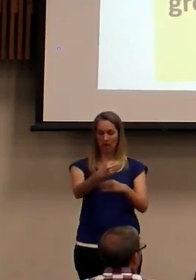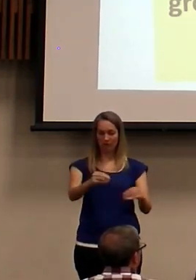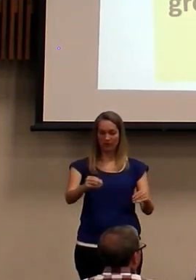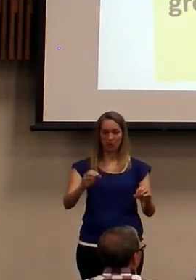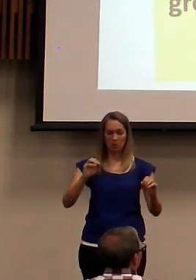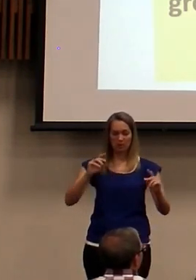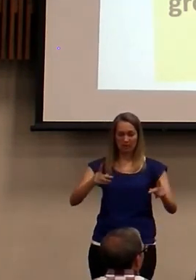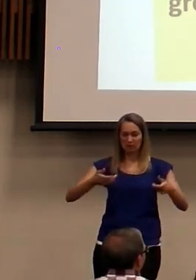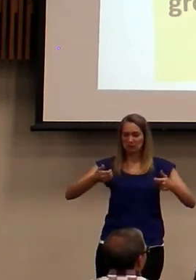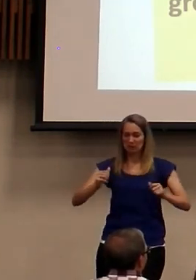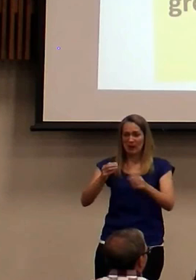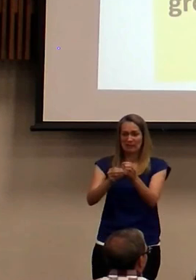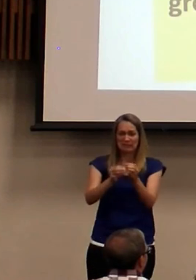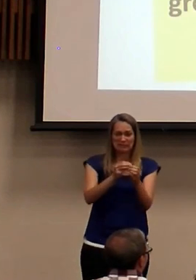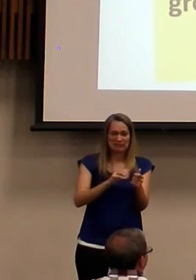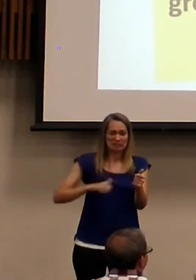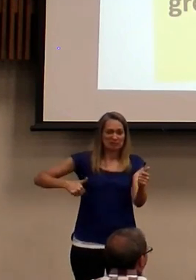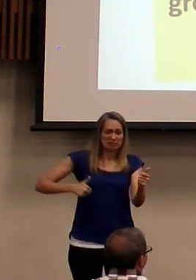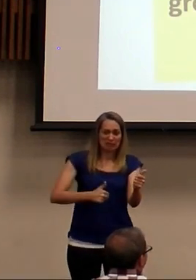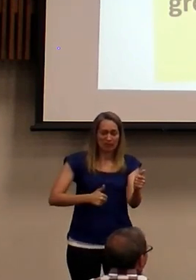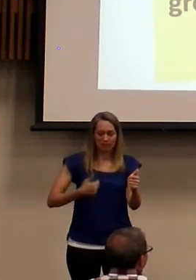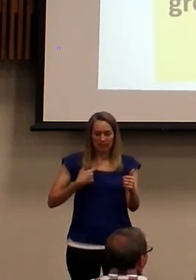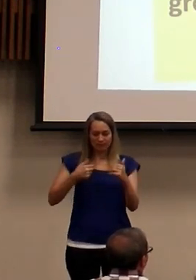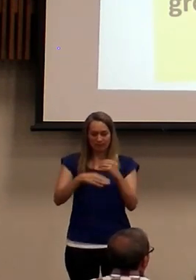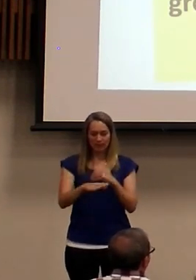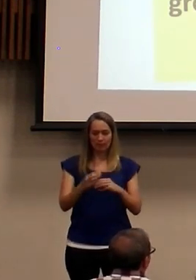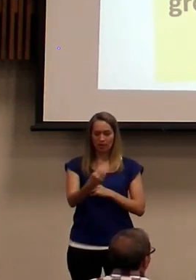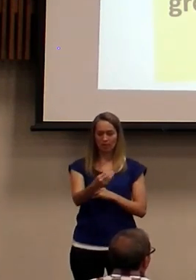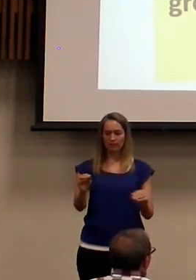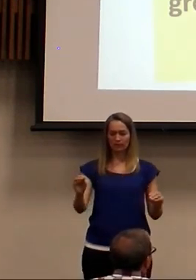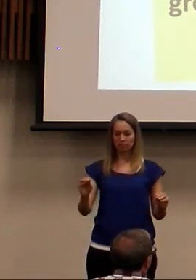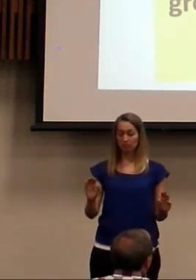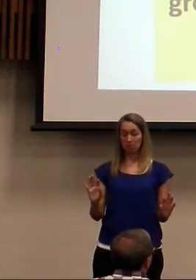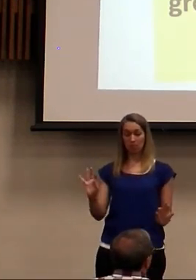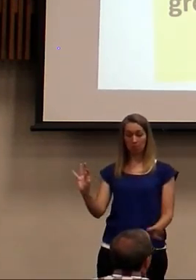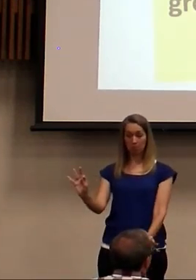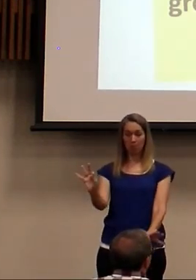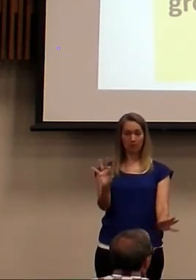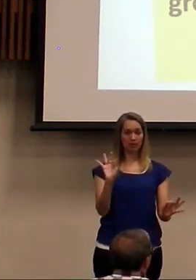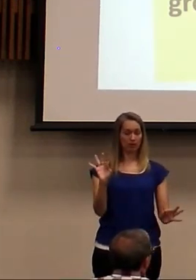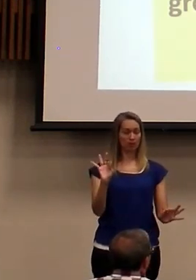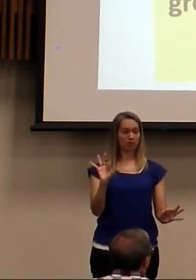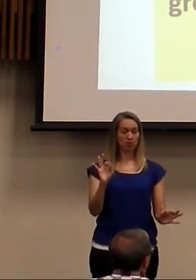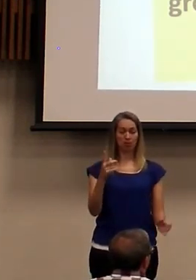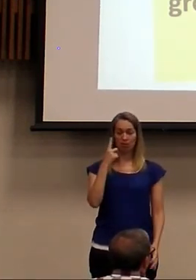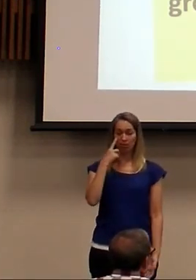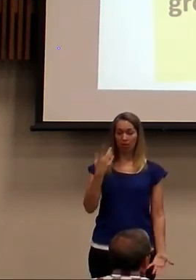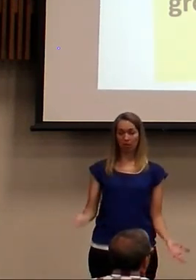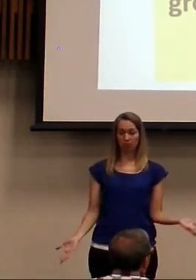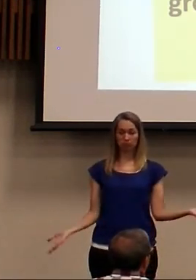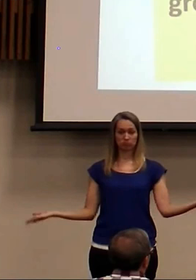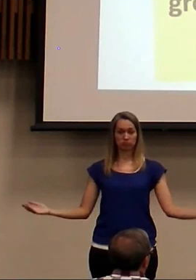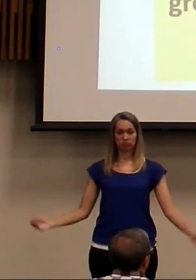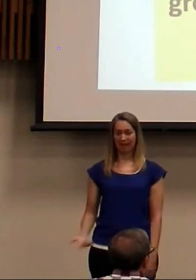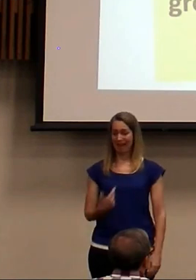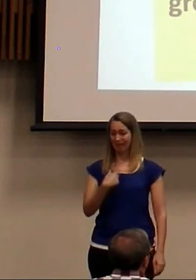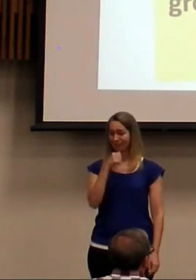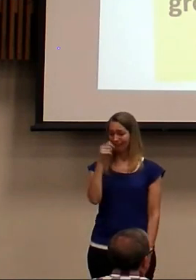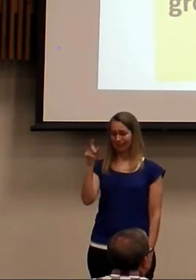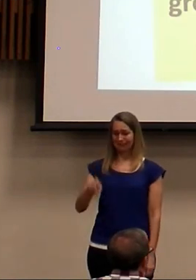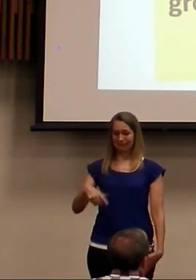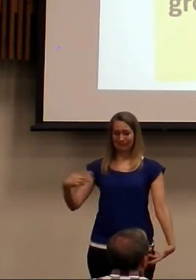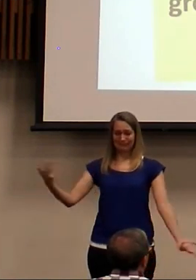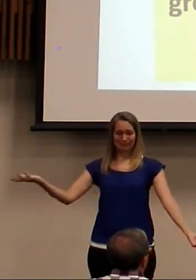man, everything's going great. What's wrong with this picture? I found out I might be the most expendable person in